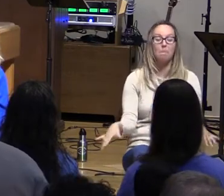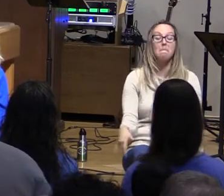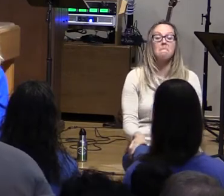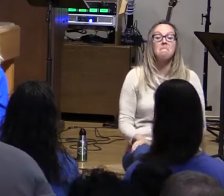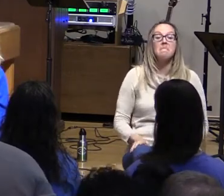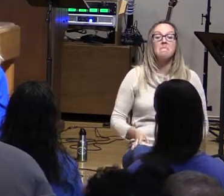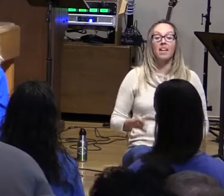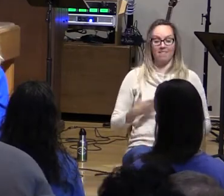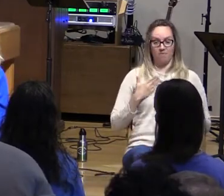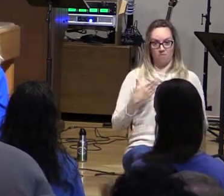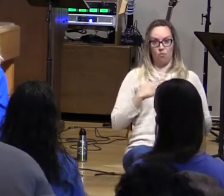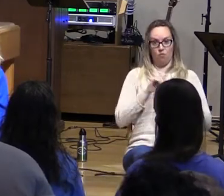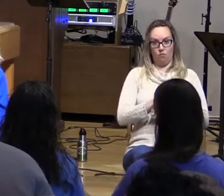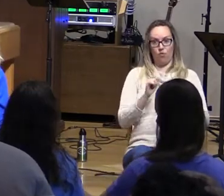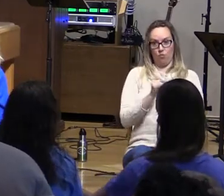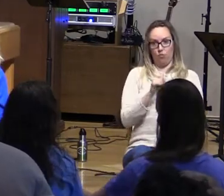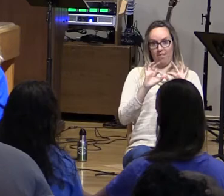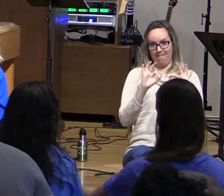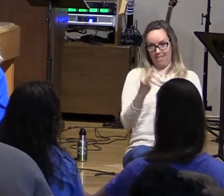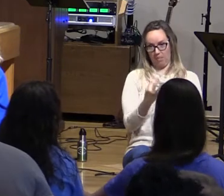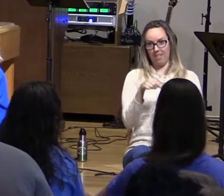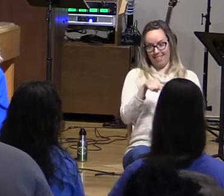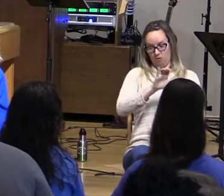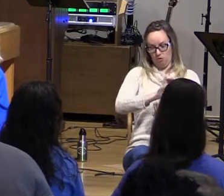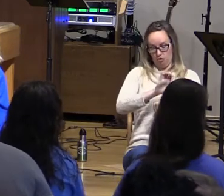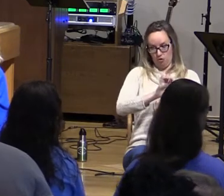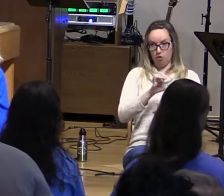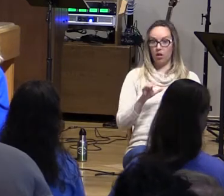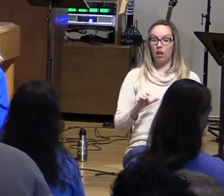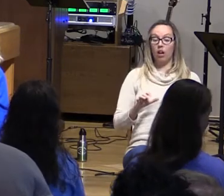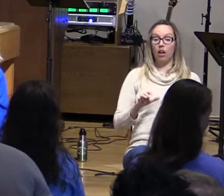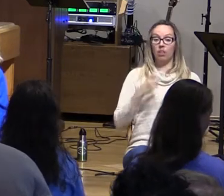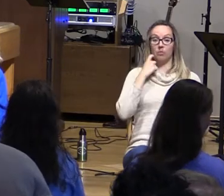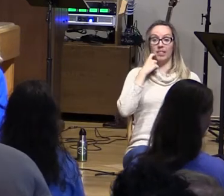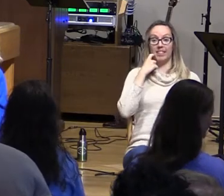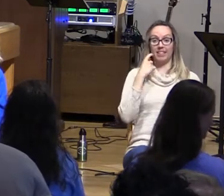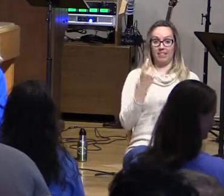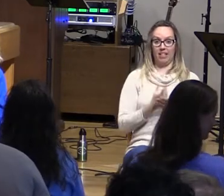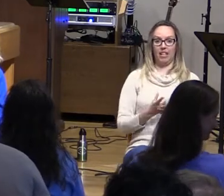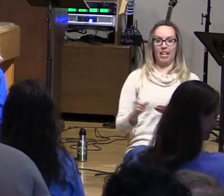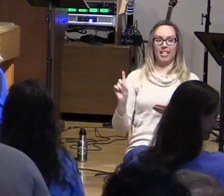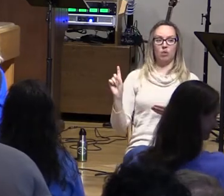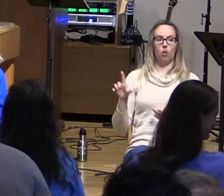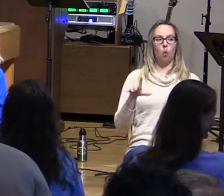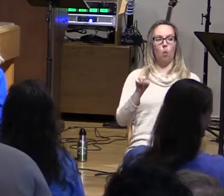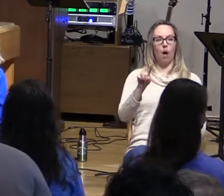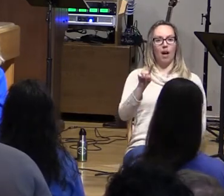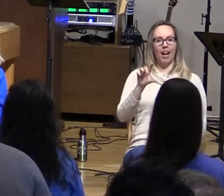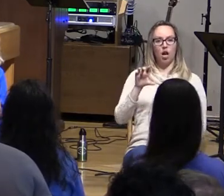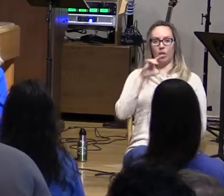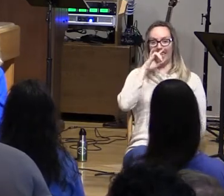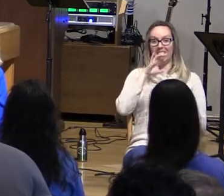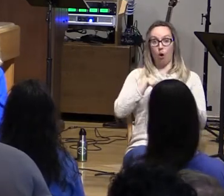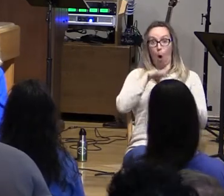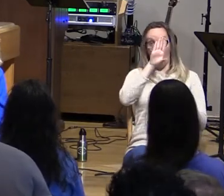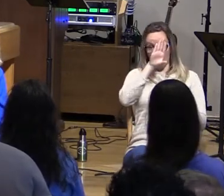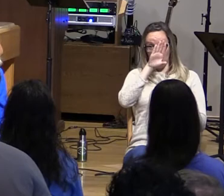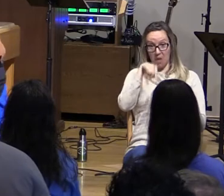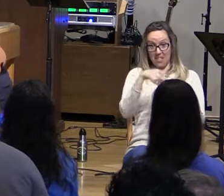I have the joy of working with families at St. John, and part of that was having over 100 kids at VBS this week.